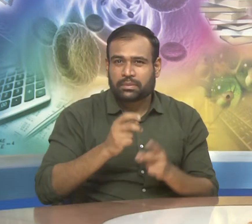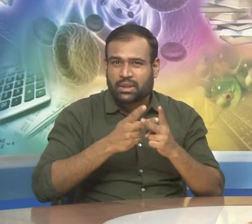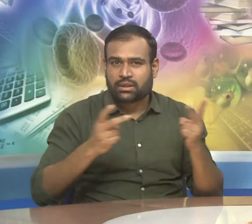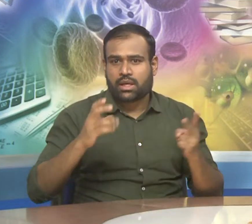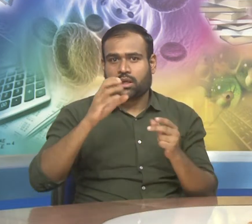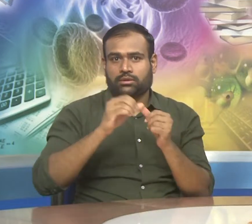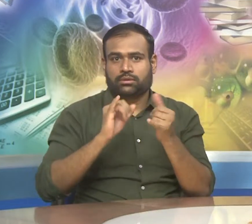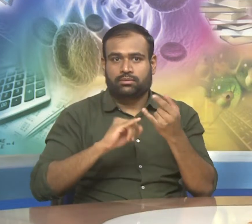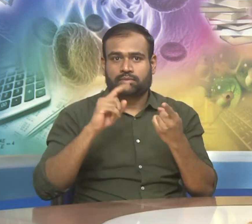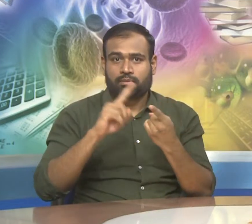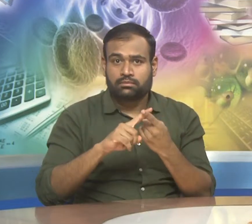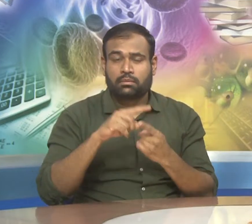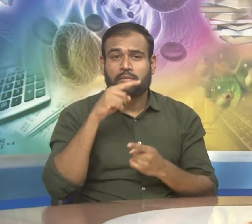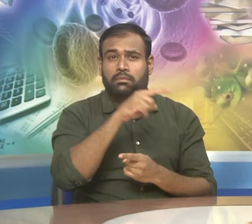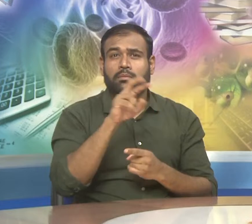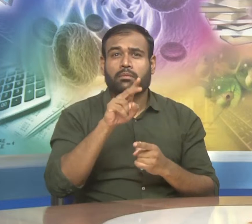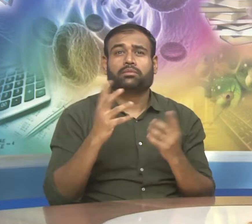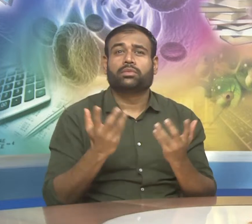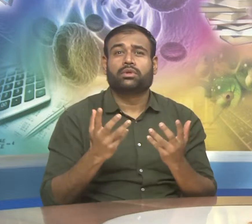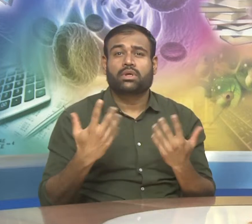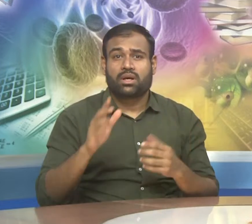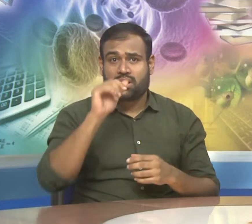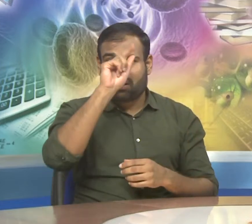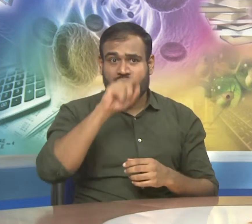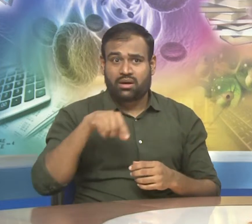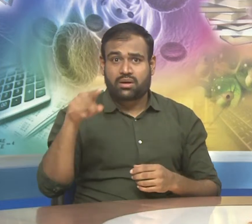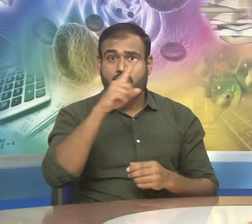In this slide, you can see criminal cases. In this,